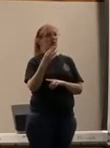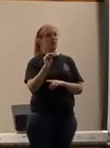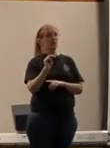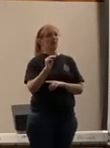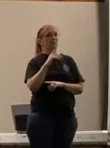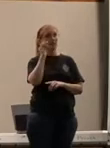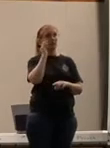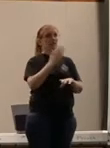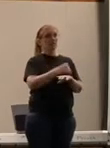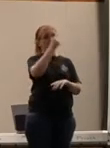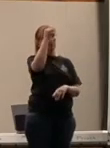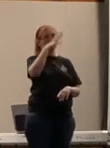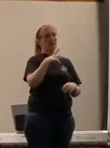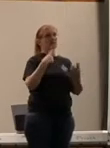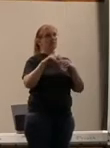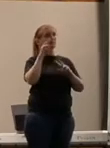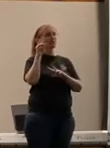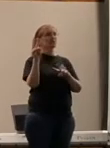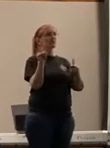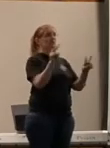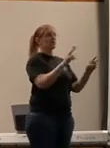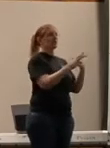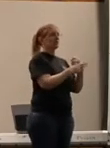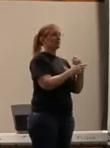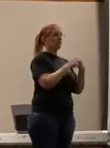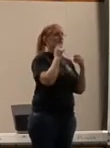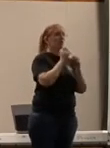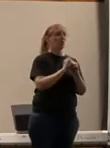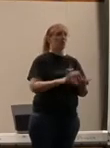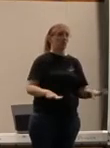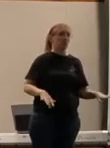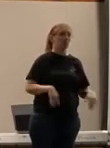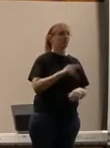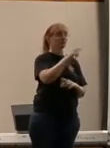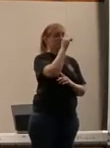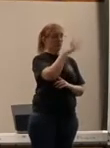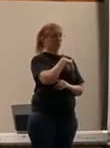and save the lost." Zacchaeus was hated by everybody.